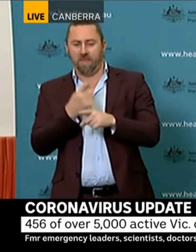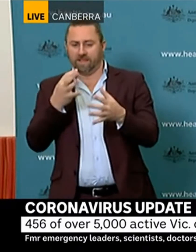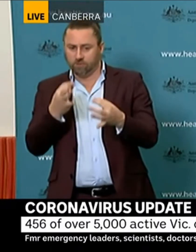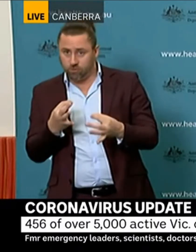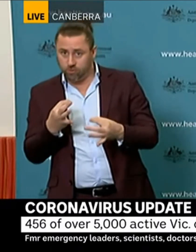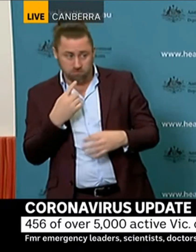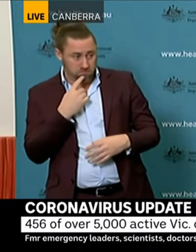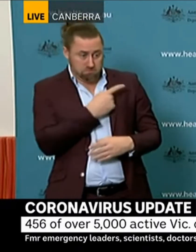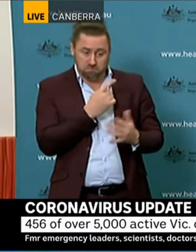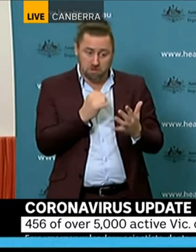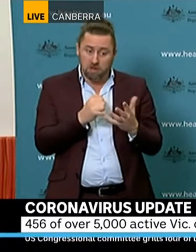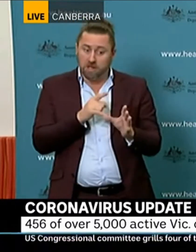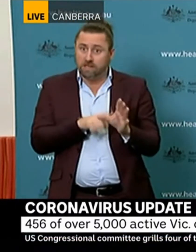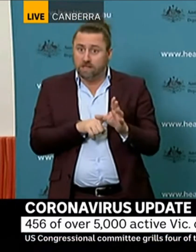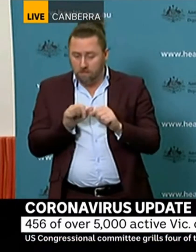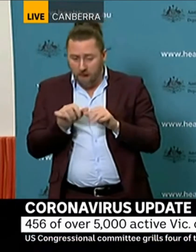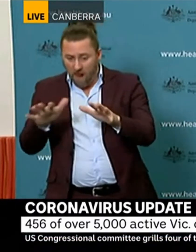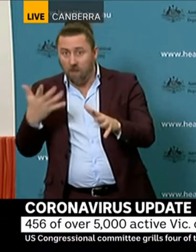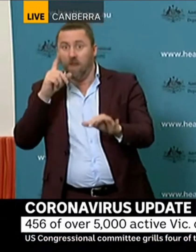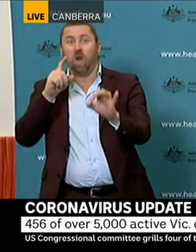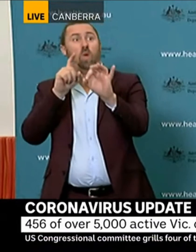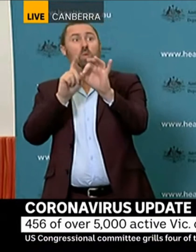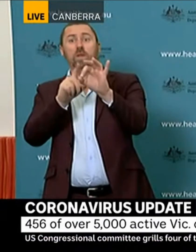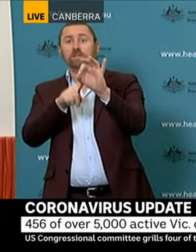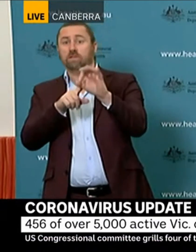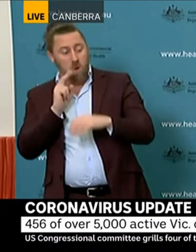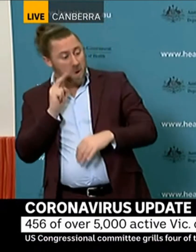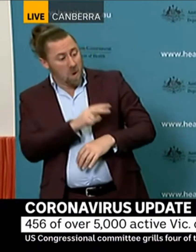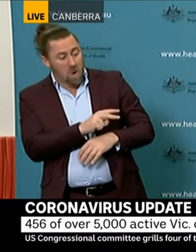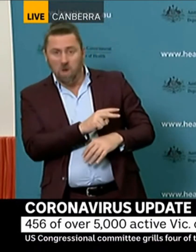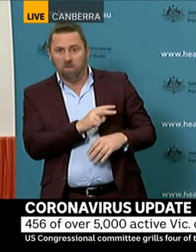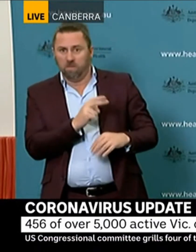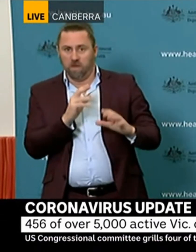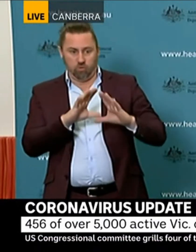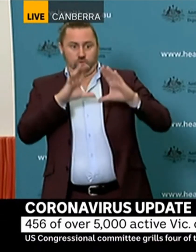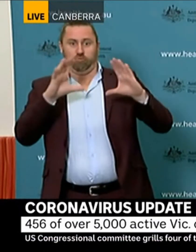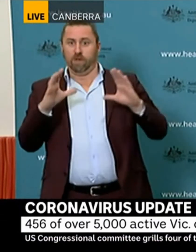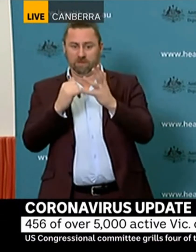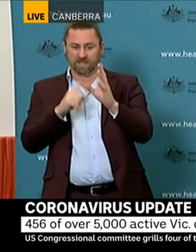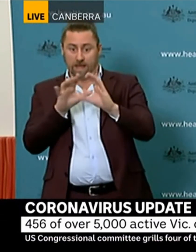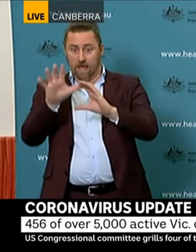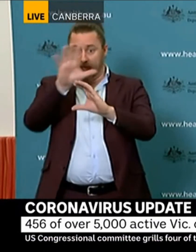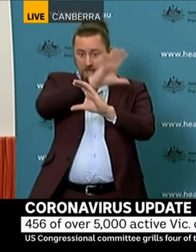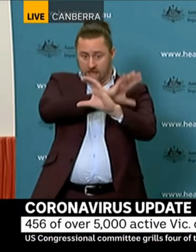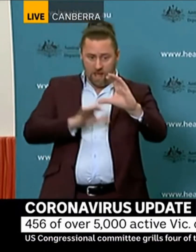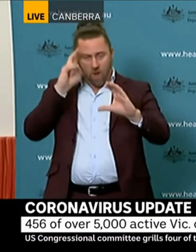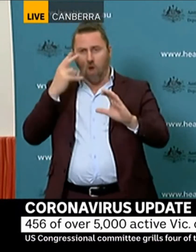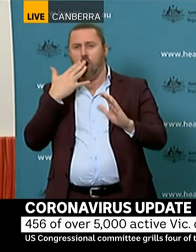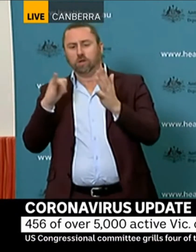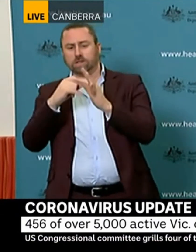Sydney, did that warrant Queensland labelling the entirety of Greater Sydney a hotspot area and closing the